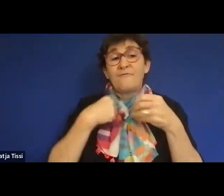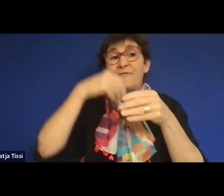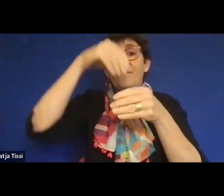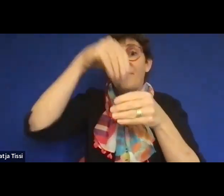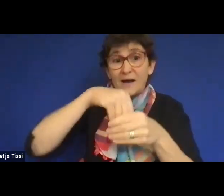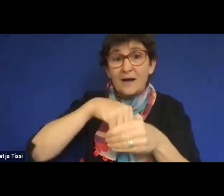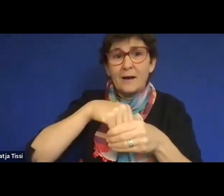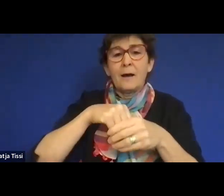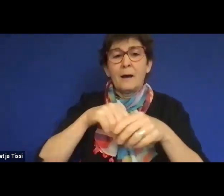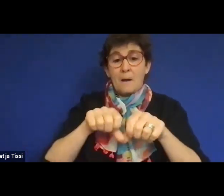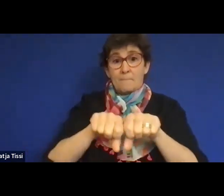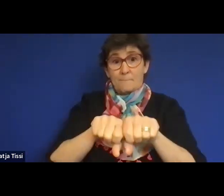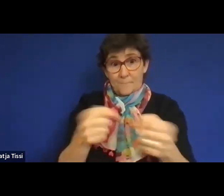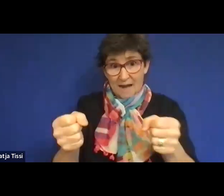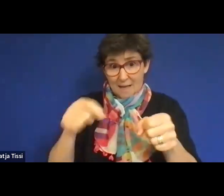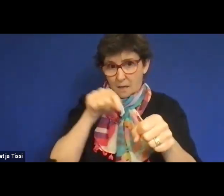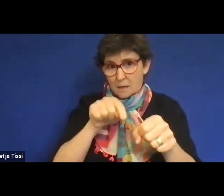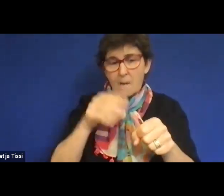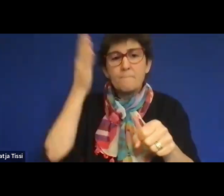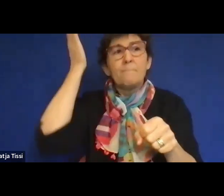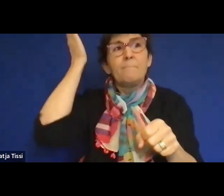expressions match or are they mismatched?